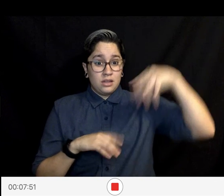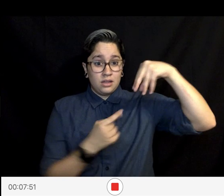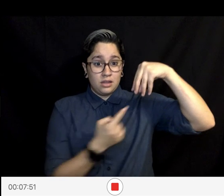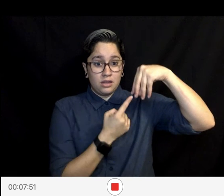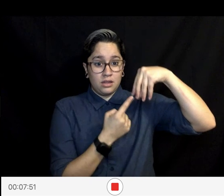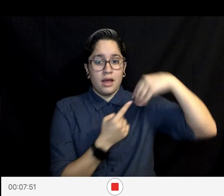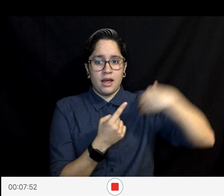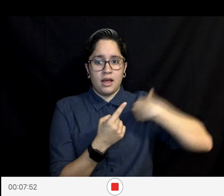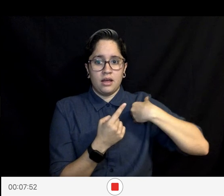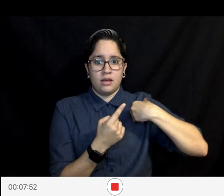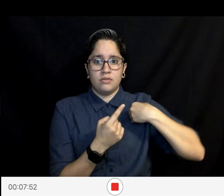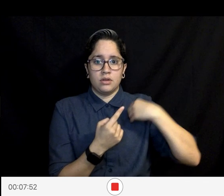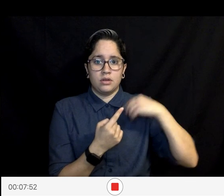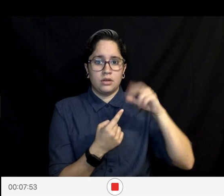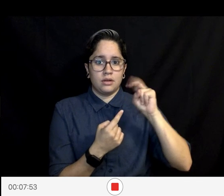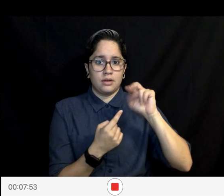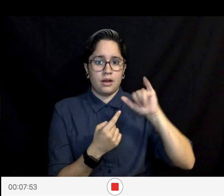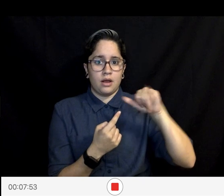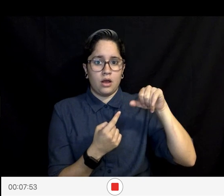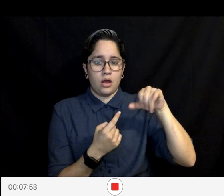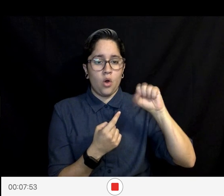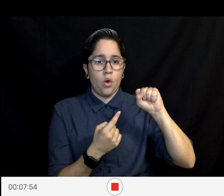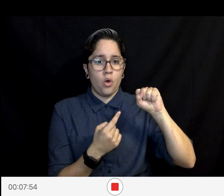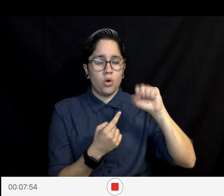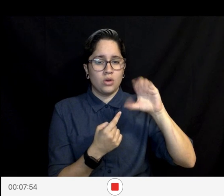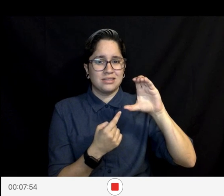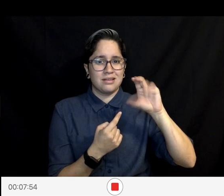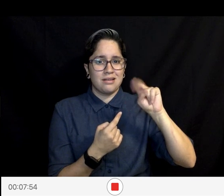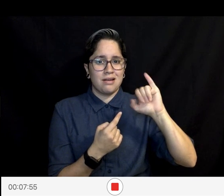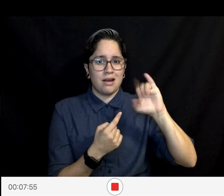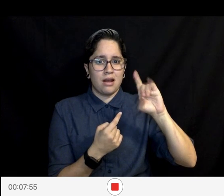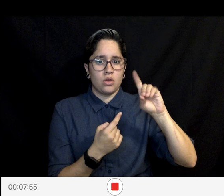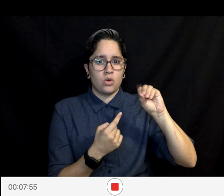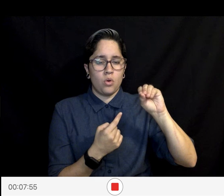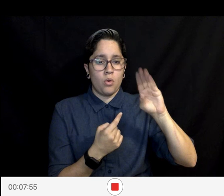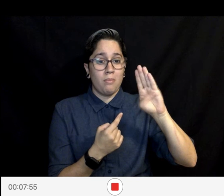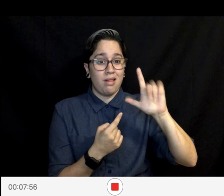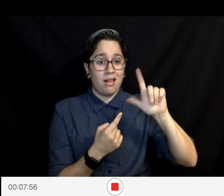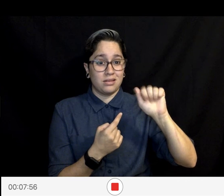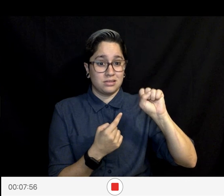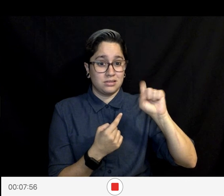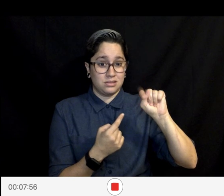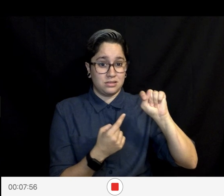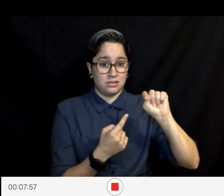nematocysts, which are little pods containing stinging cells and venom.